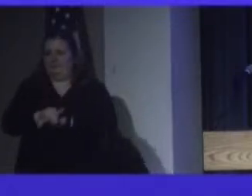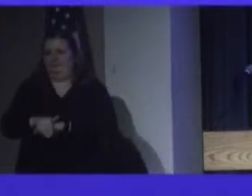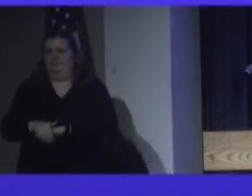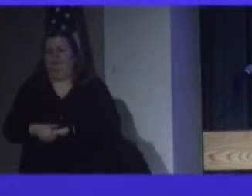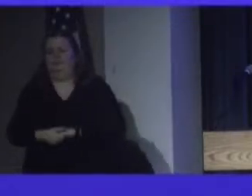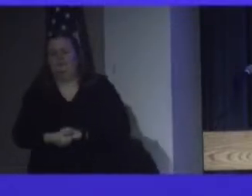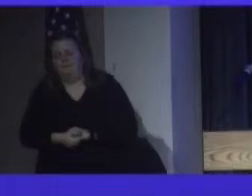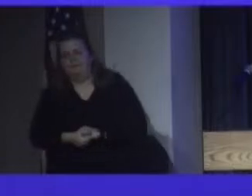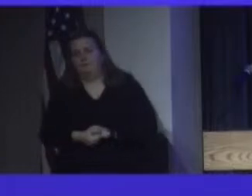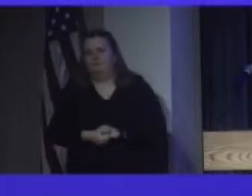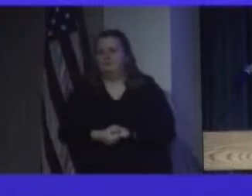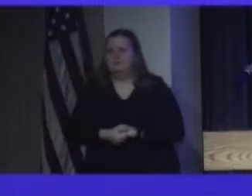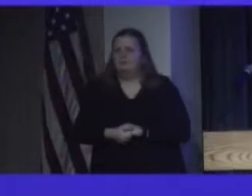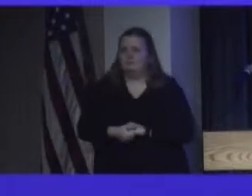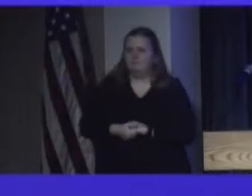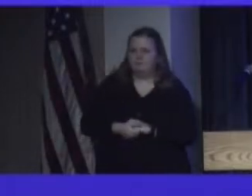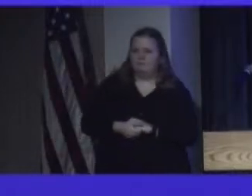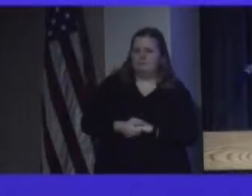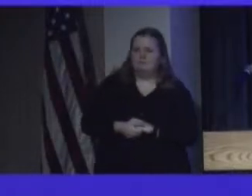tonight.